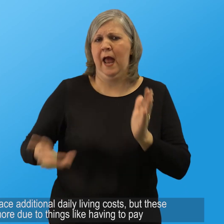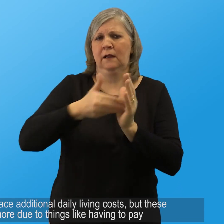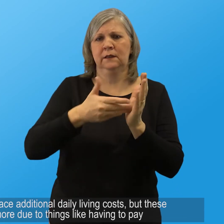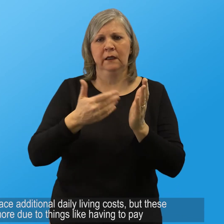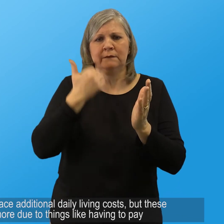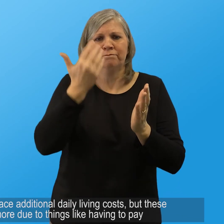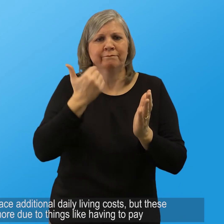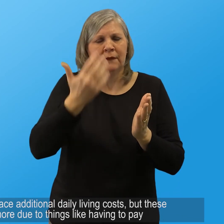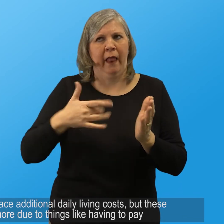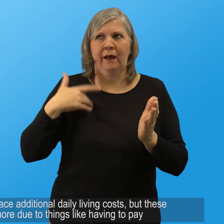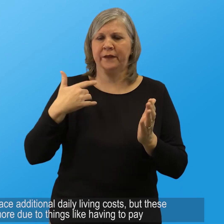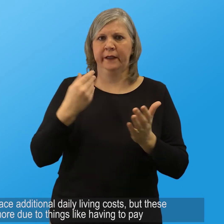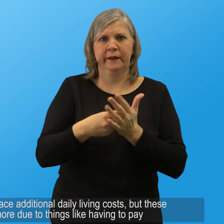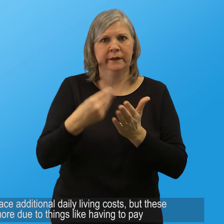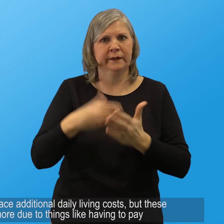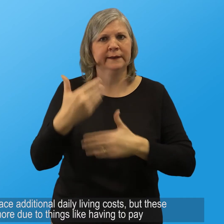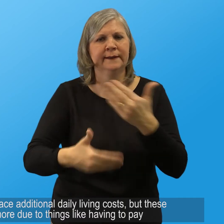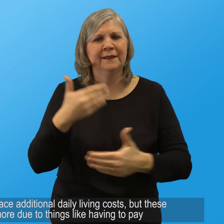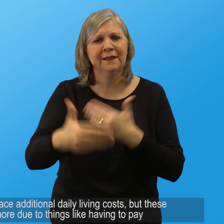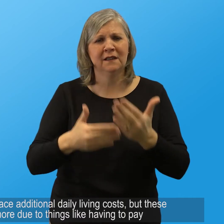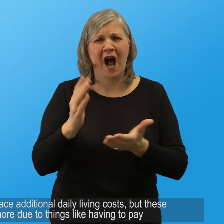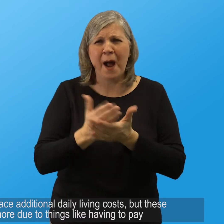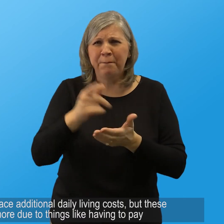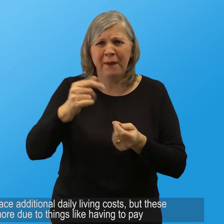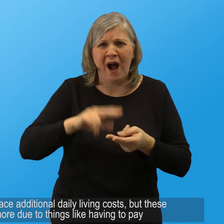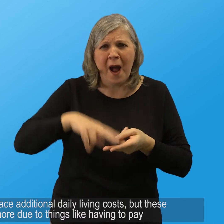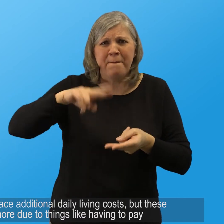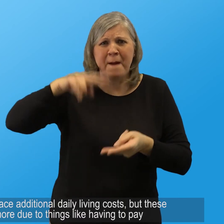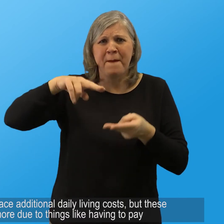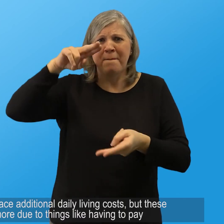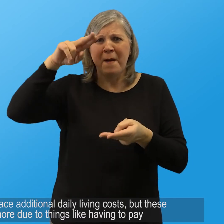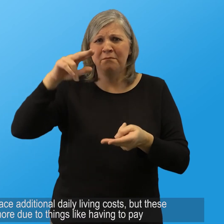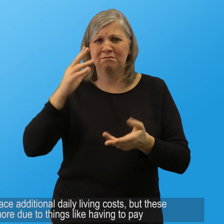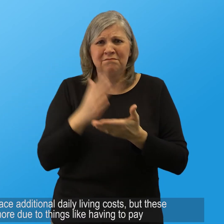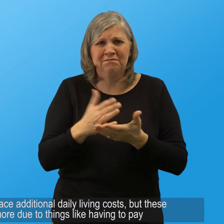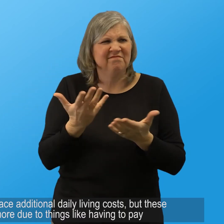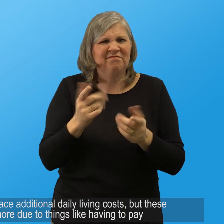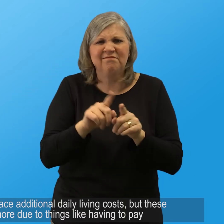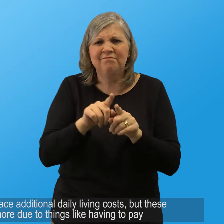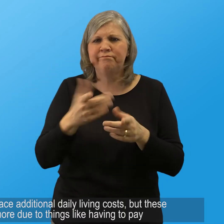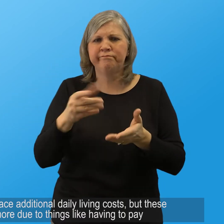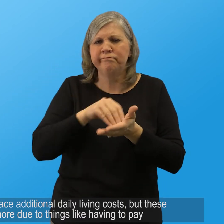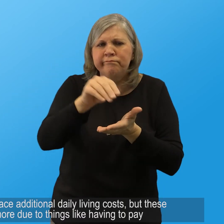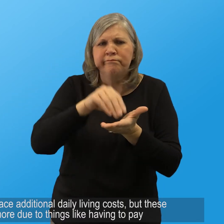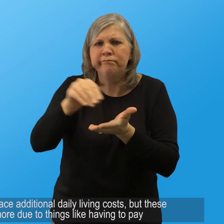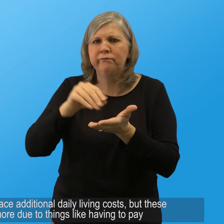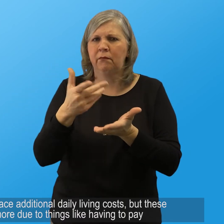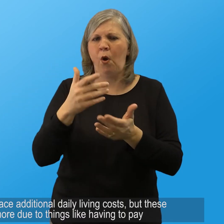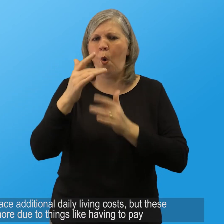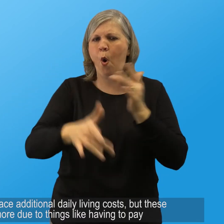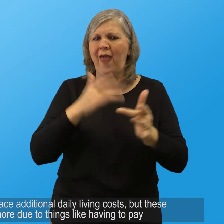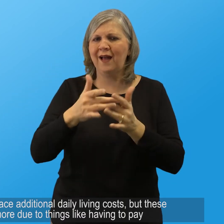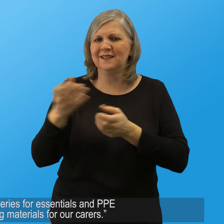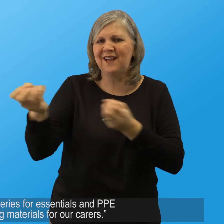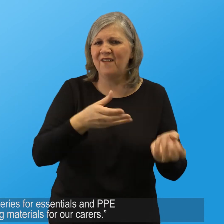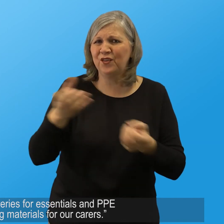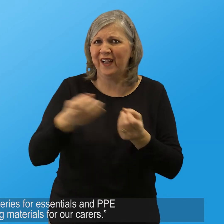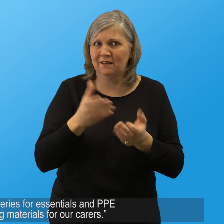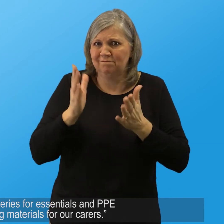Disabled people already face additional daily living costs, but these have gone up even more due to things like having to pay for online